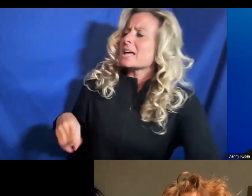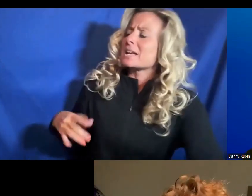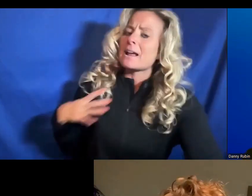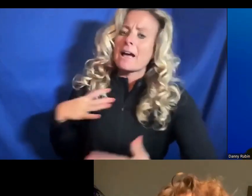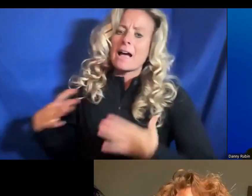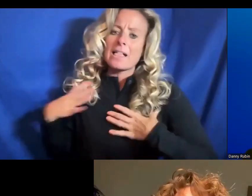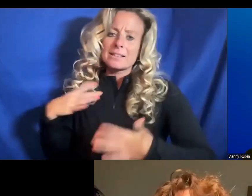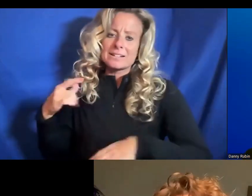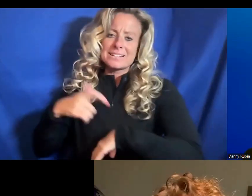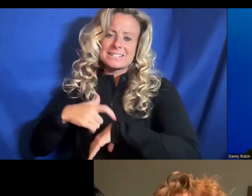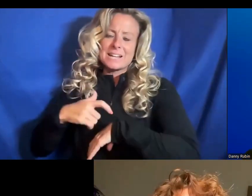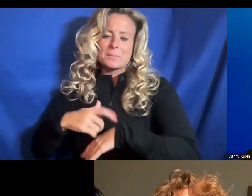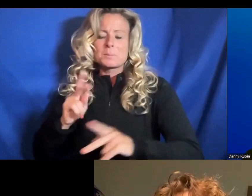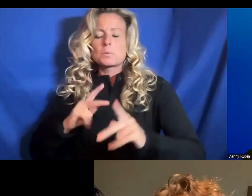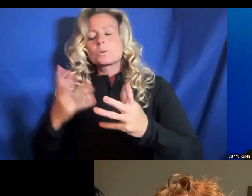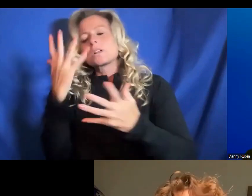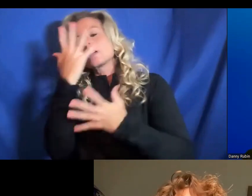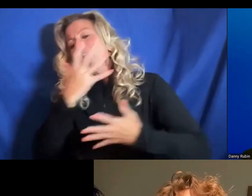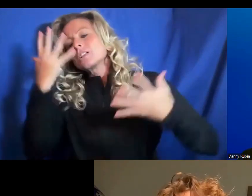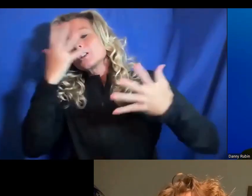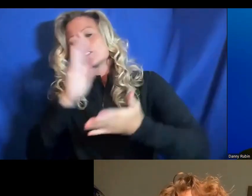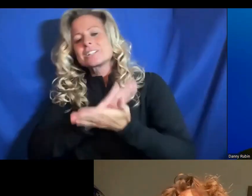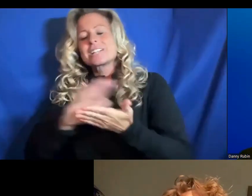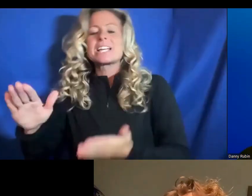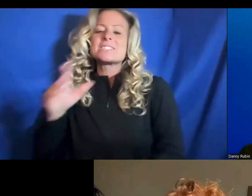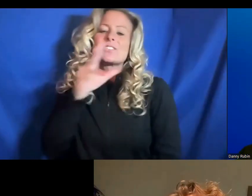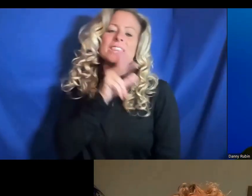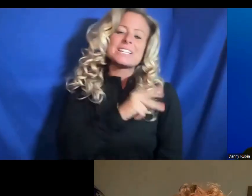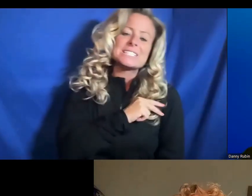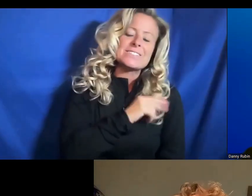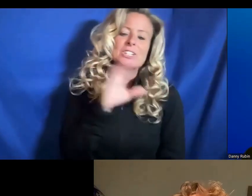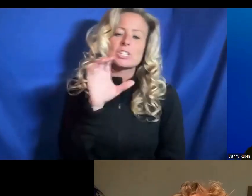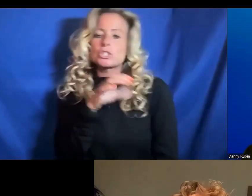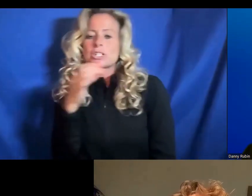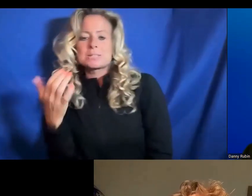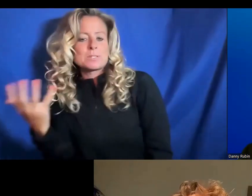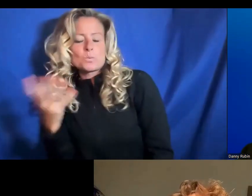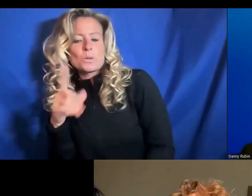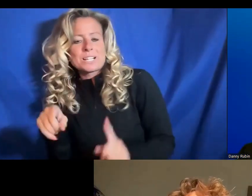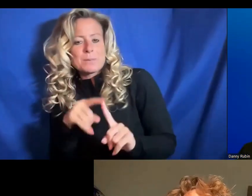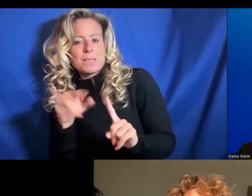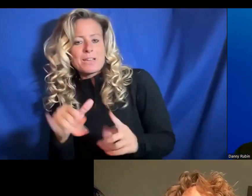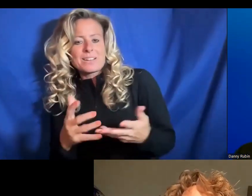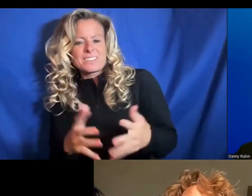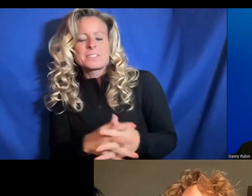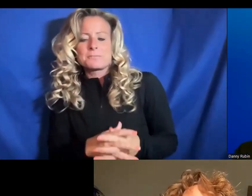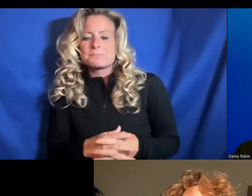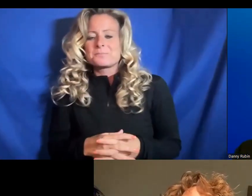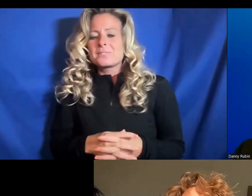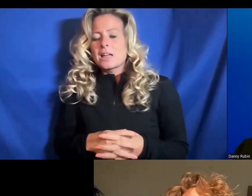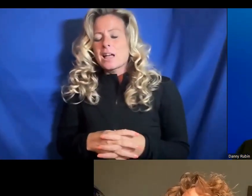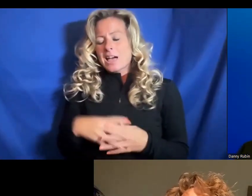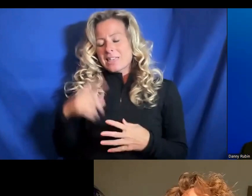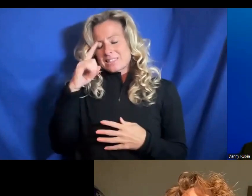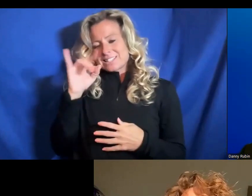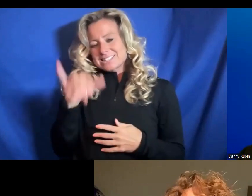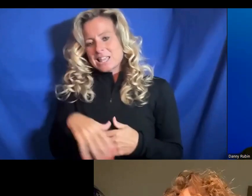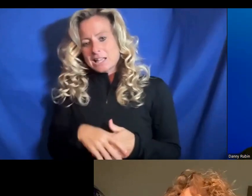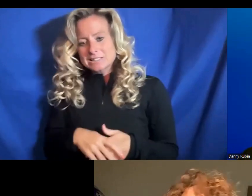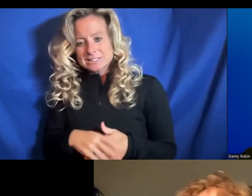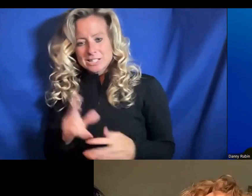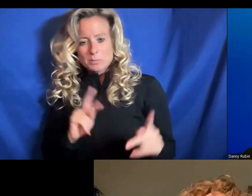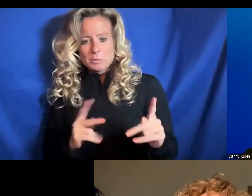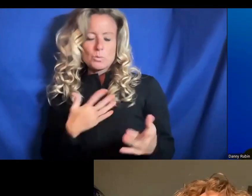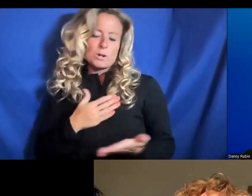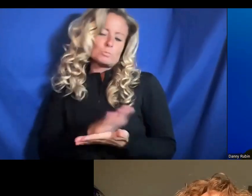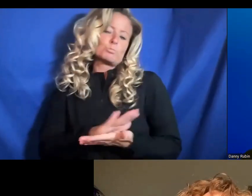like looking nice for Thanksgiving, Christmas, like what is it about the holidays and hair? I think it's a lot of that. People want to look